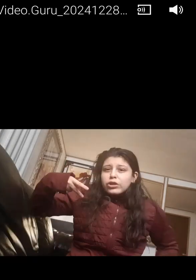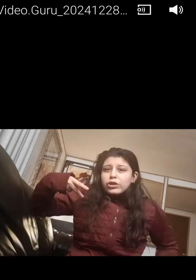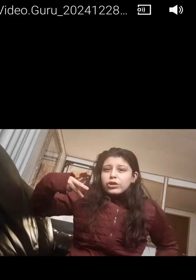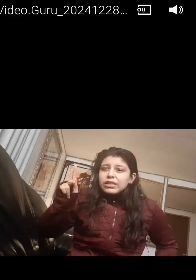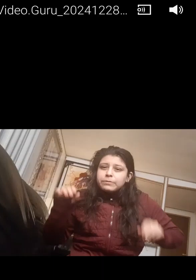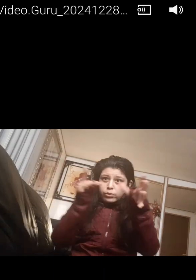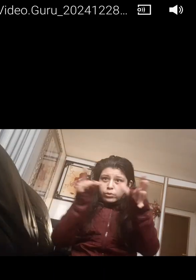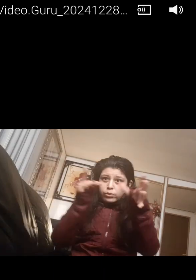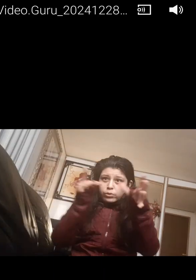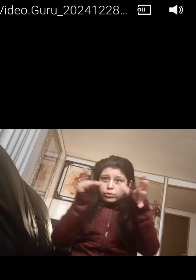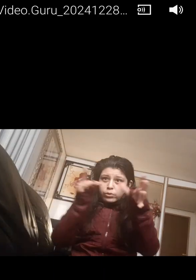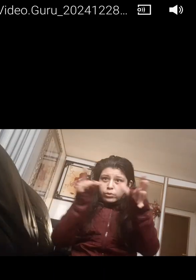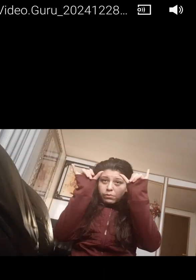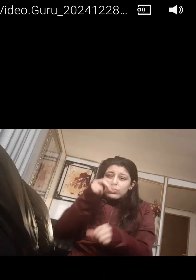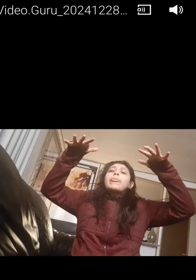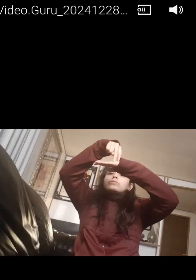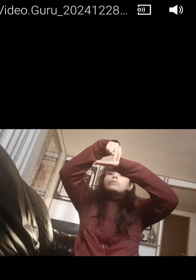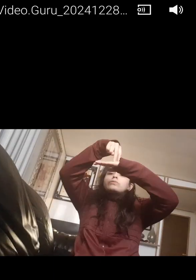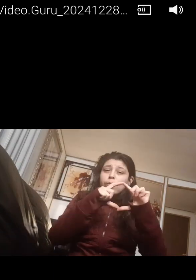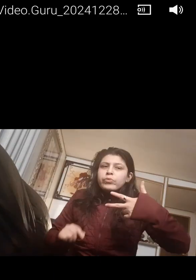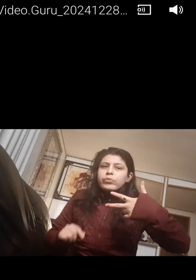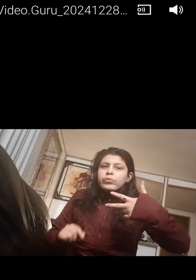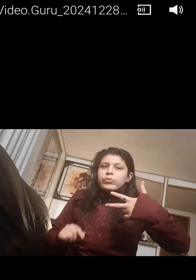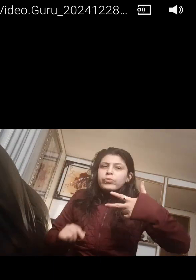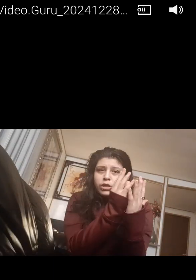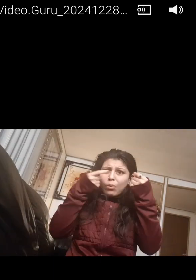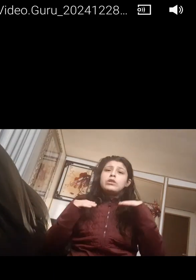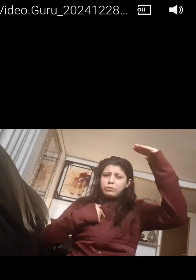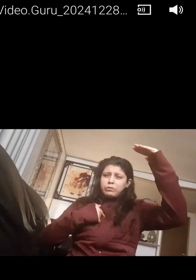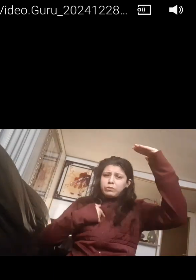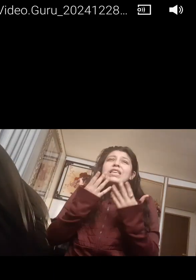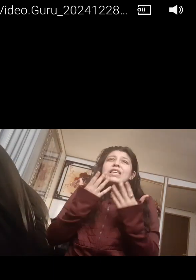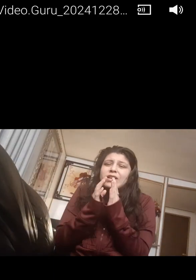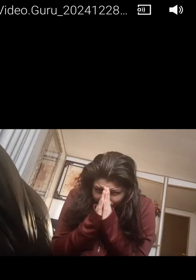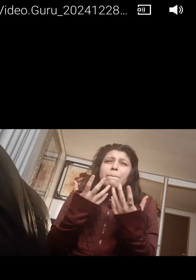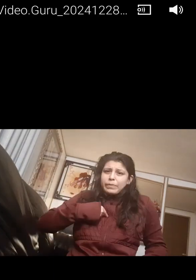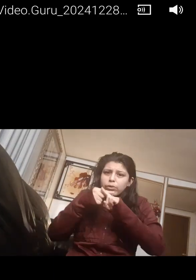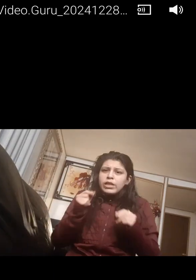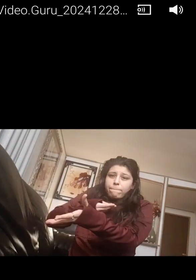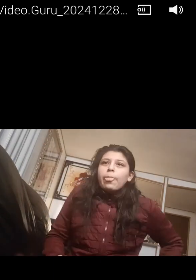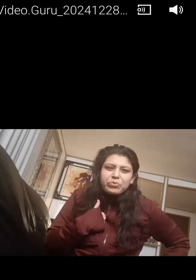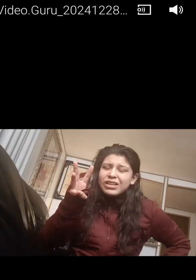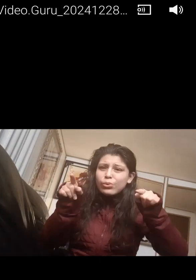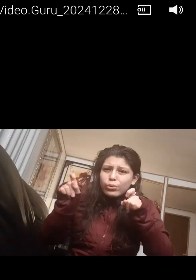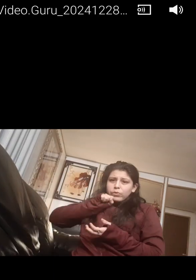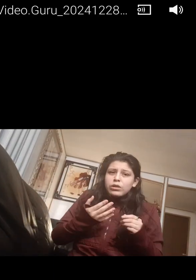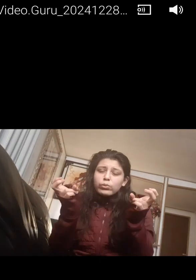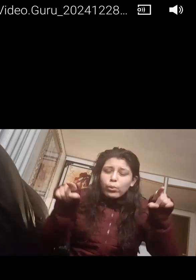about. And yes, it does mean that